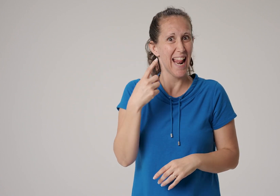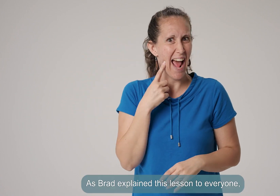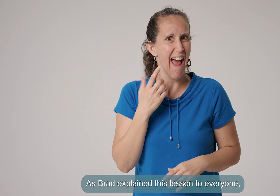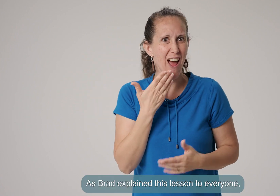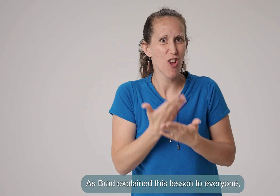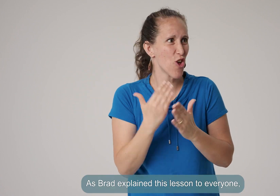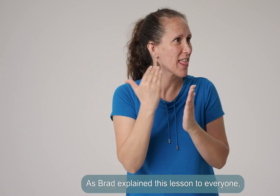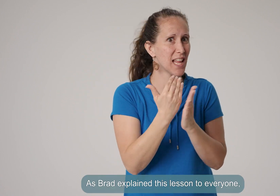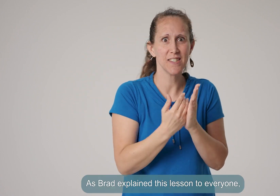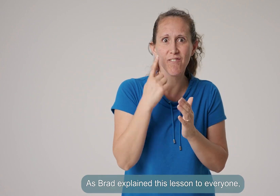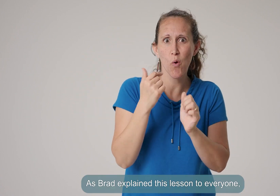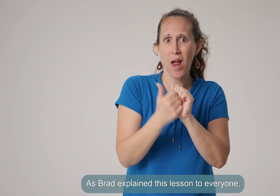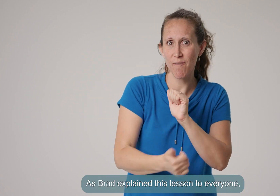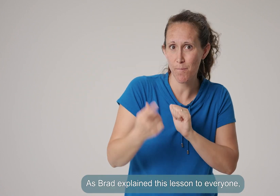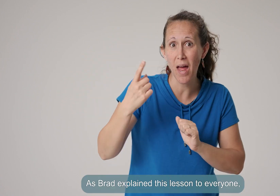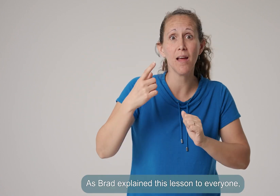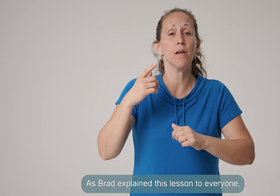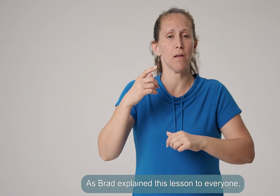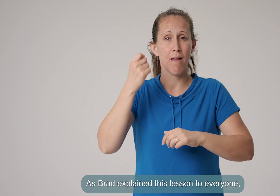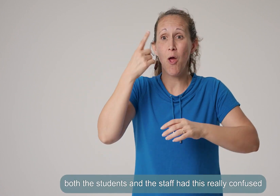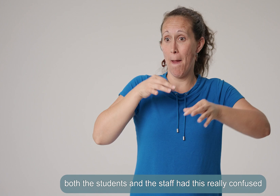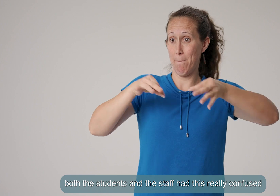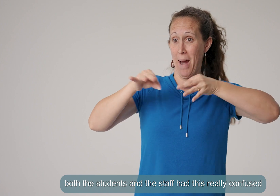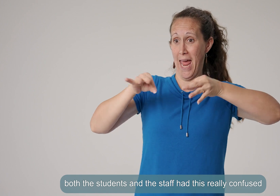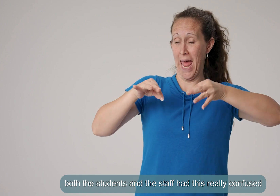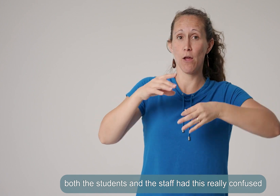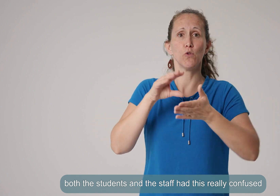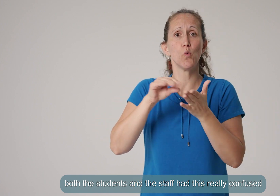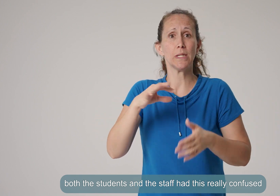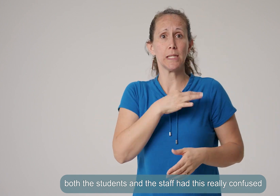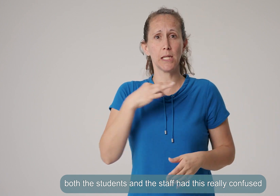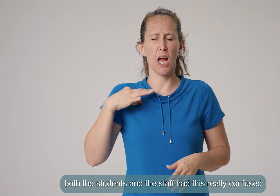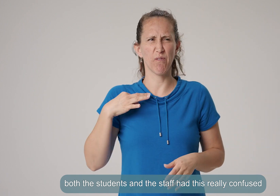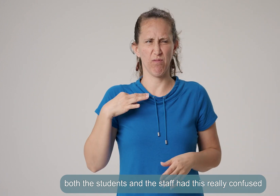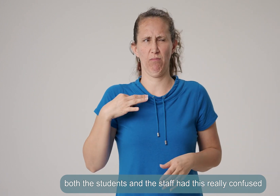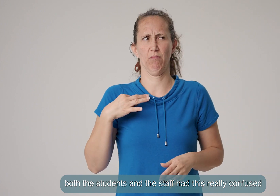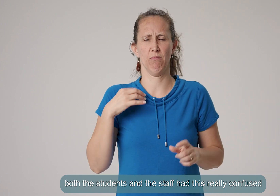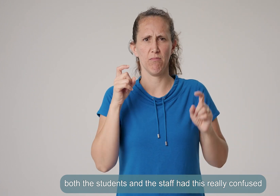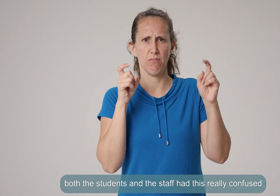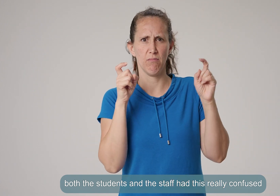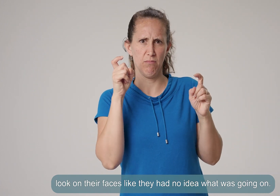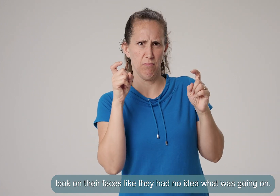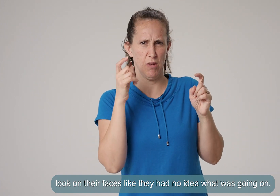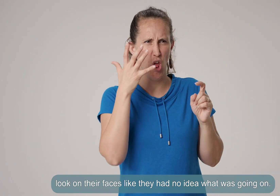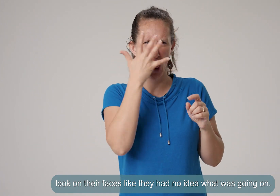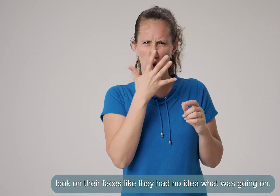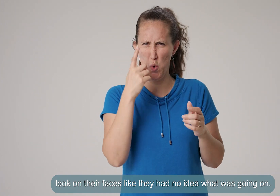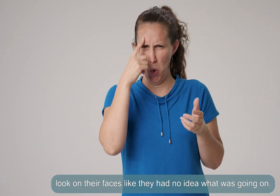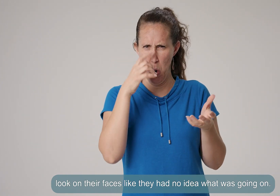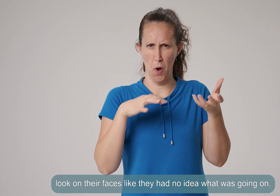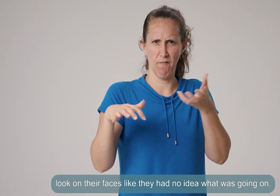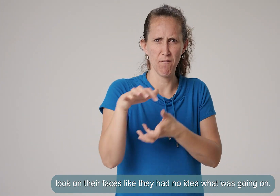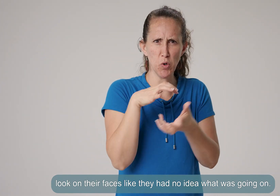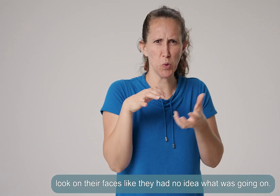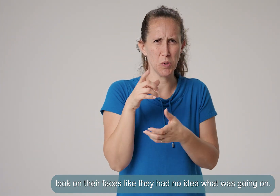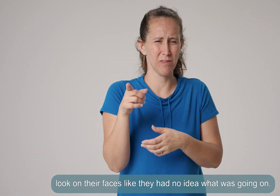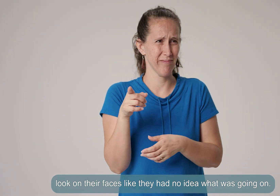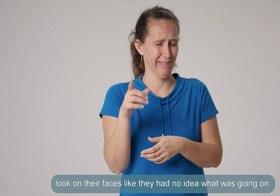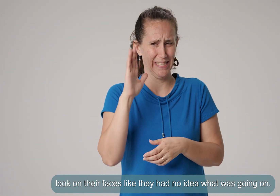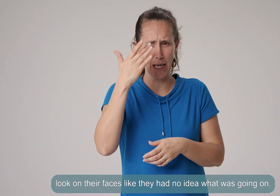As Brad explained this lesson to everyone, both the students and the staff had this really confused look on their faces, like they had no idea what